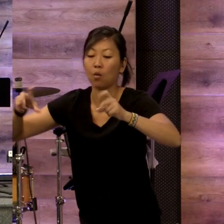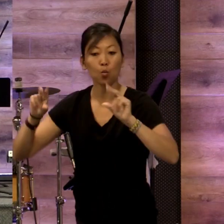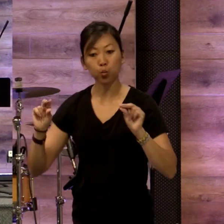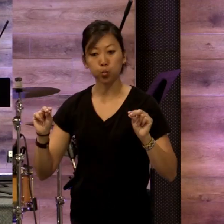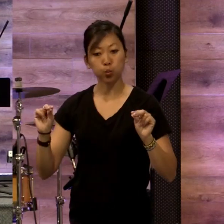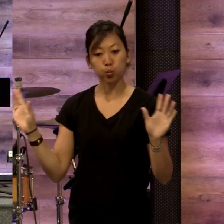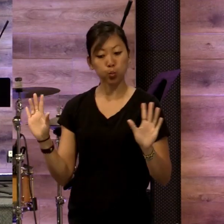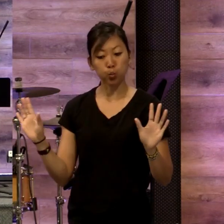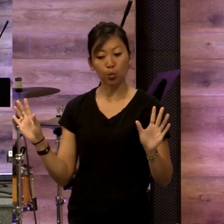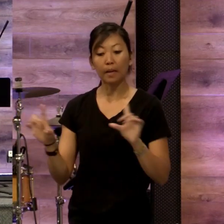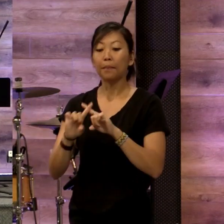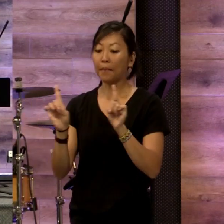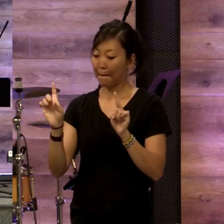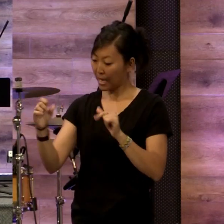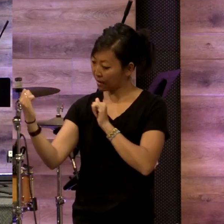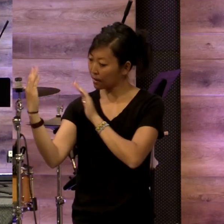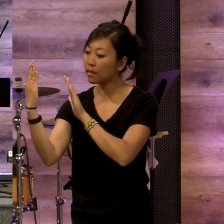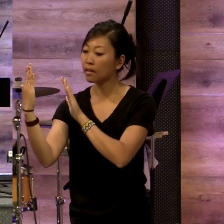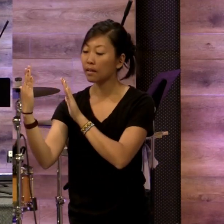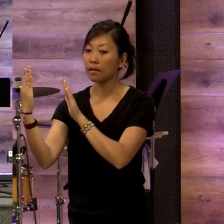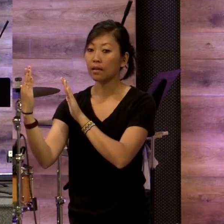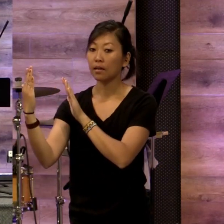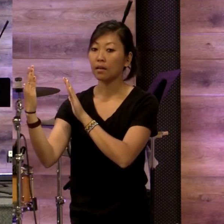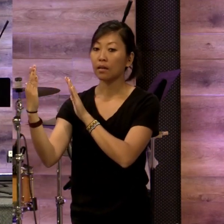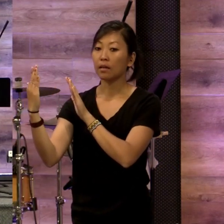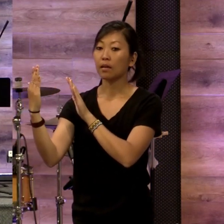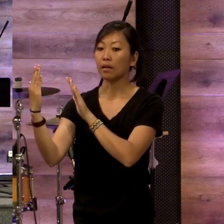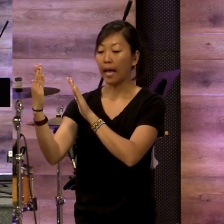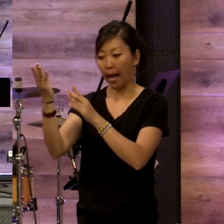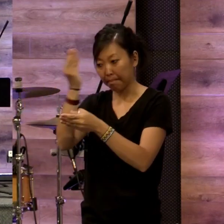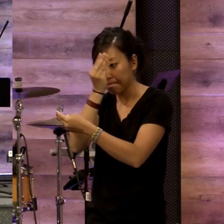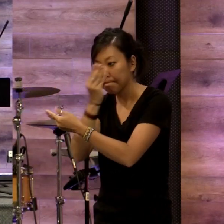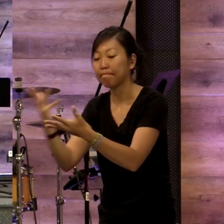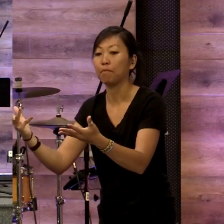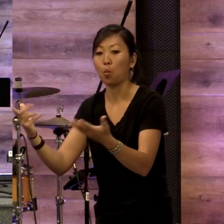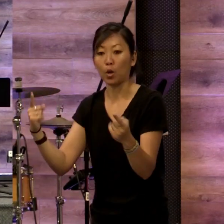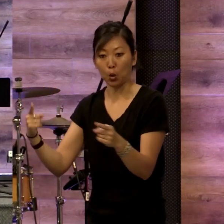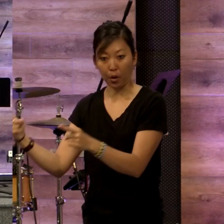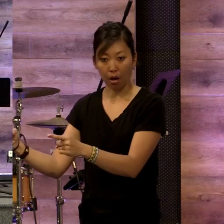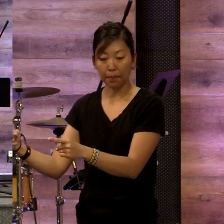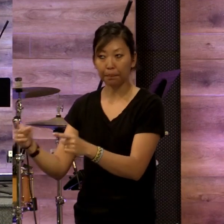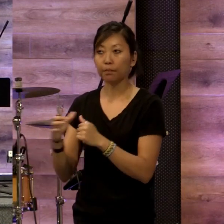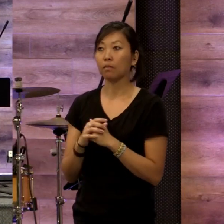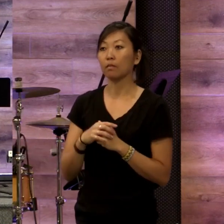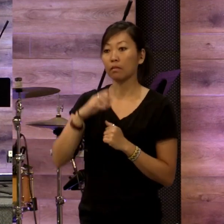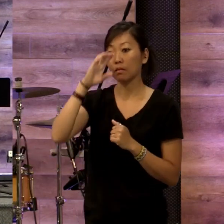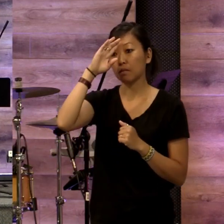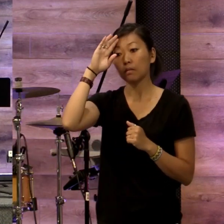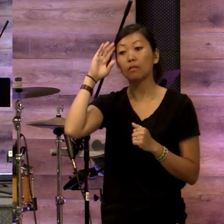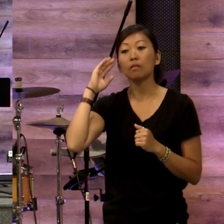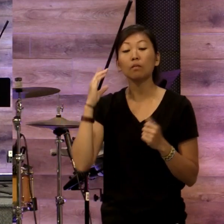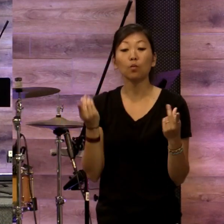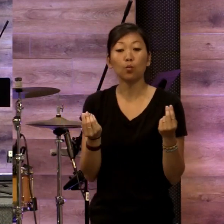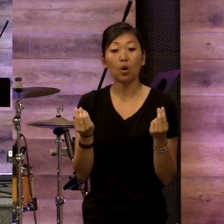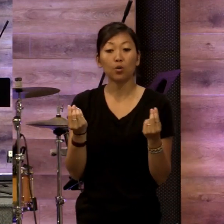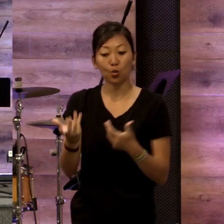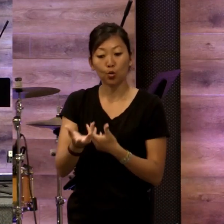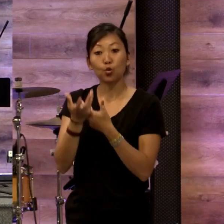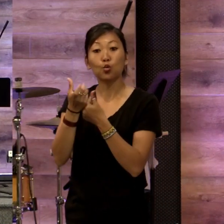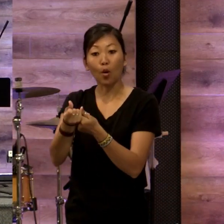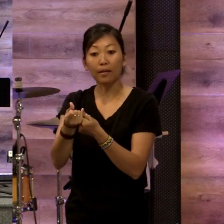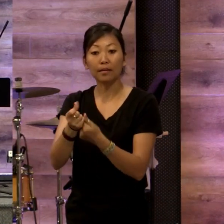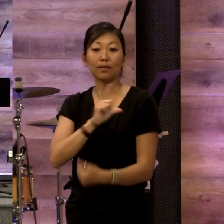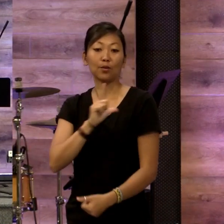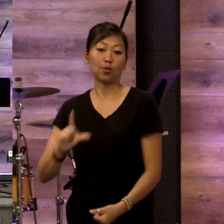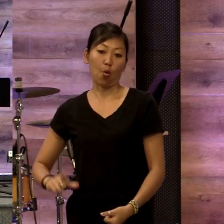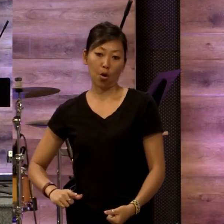hands, but by putting himself in Saul's hands. And more than that, entrusting himself to the Lord's